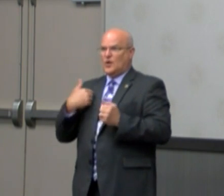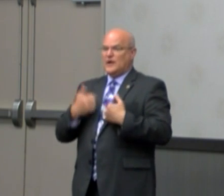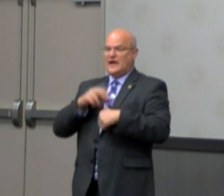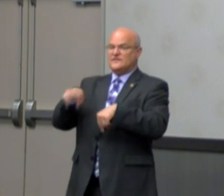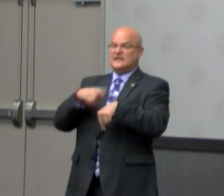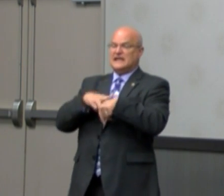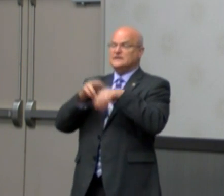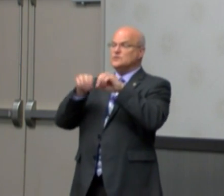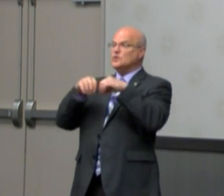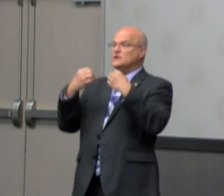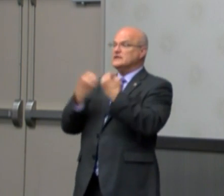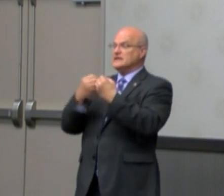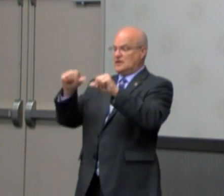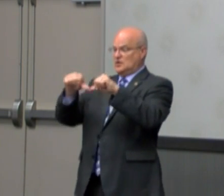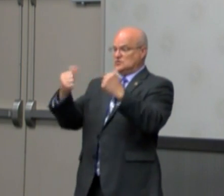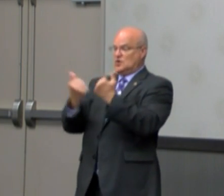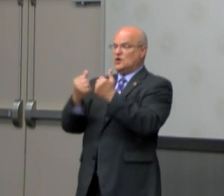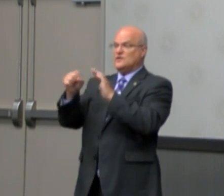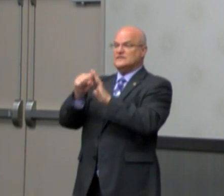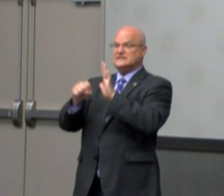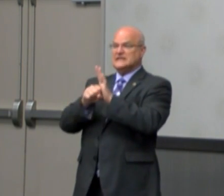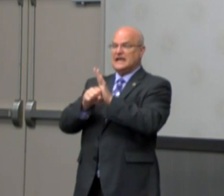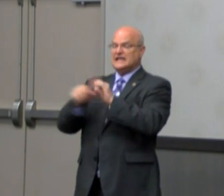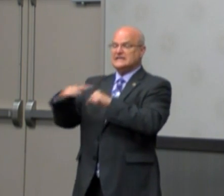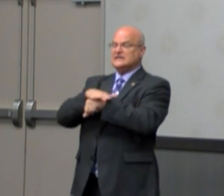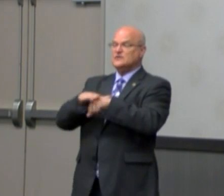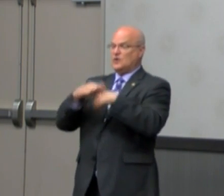national organization, the association,